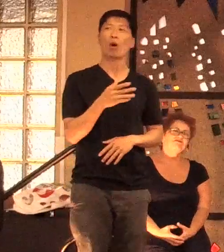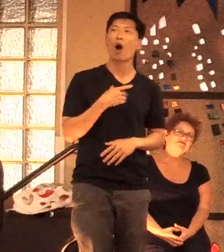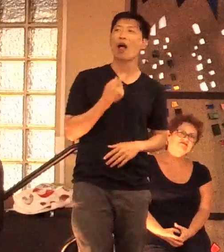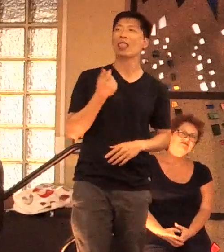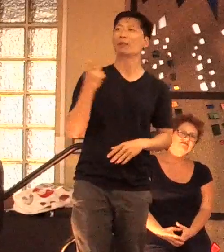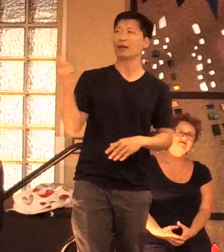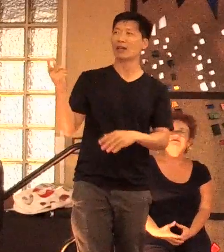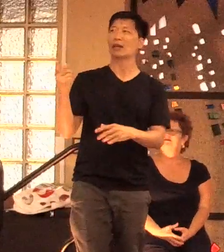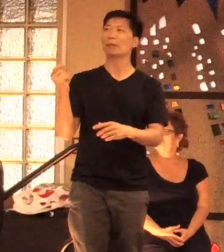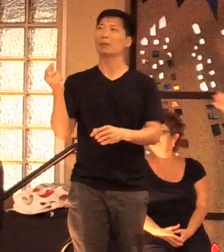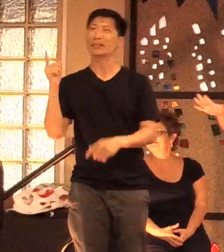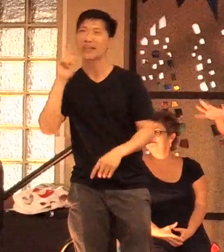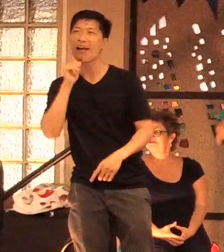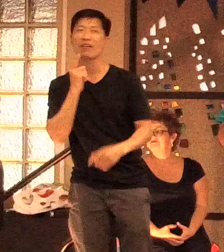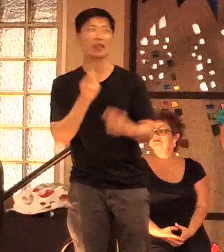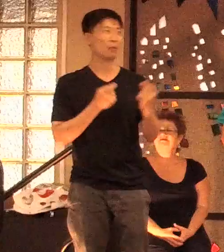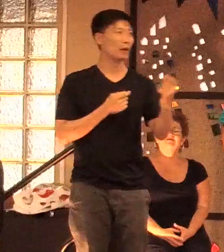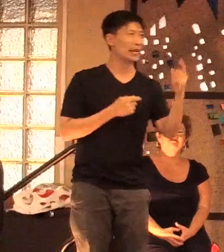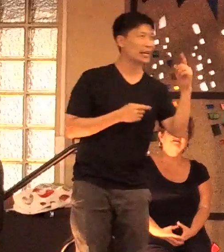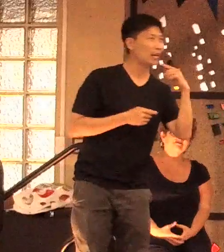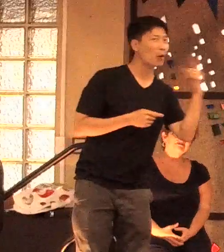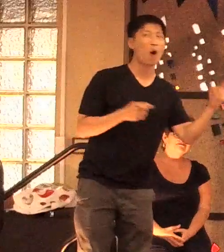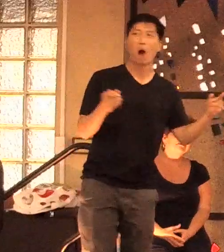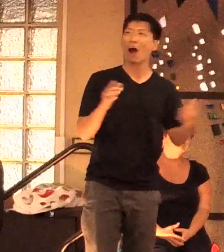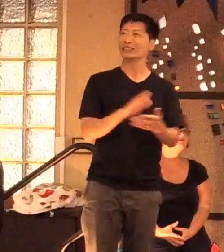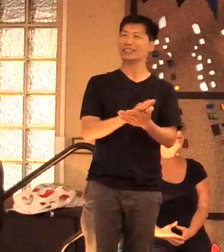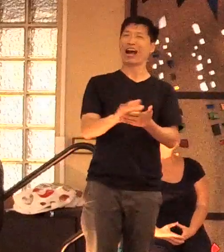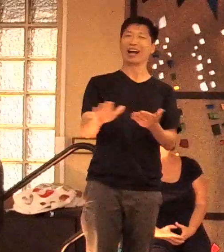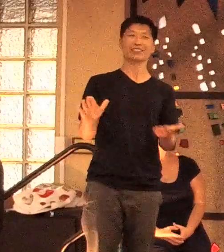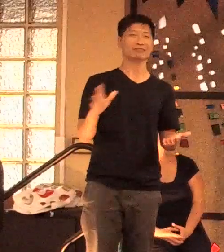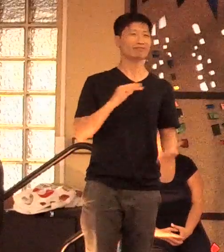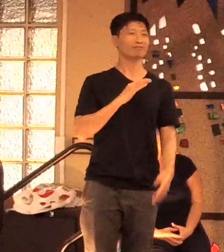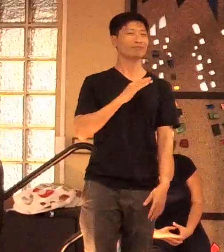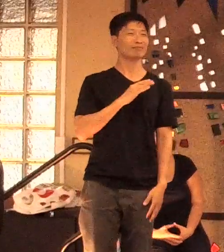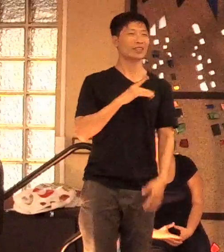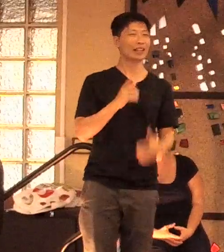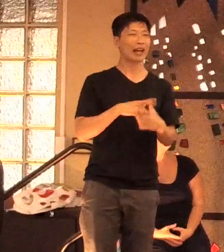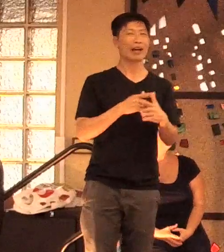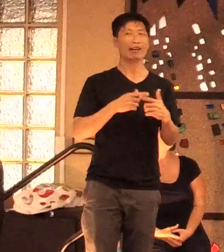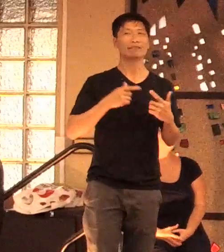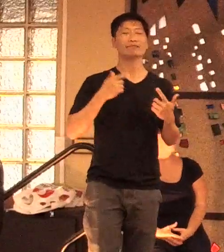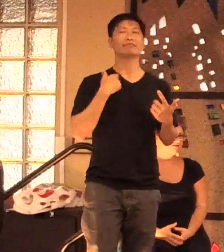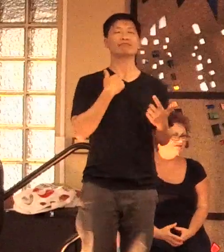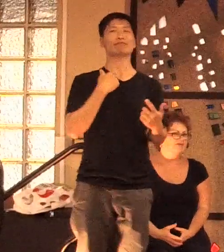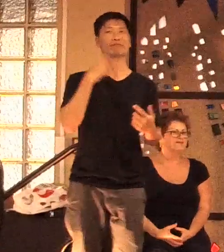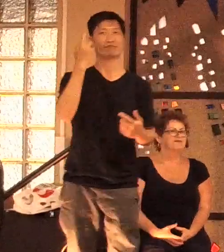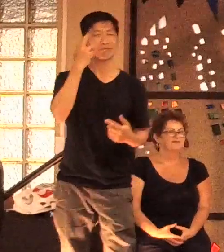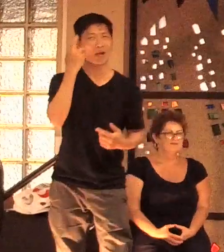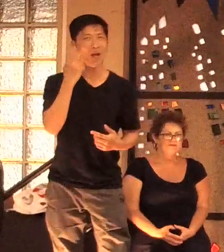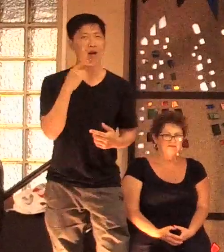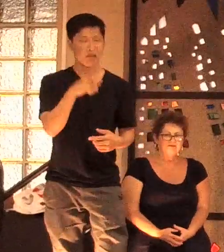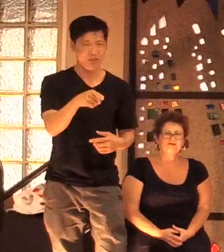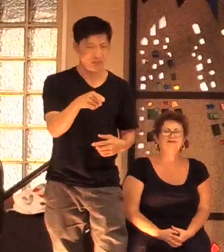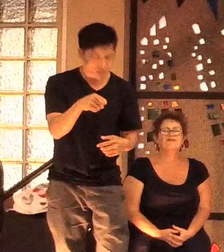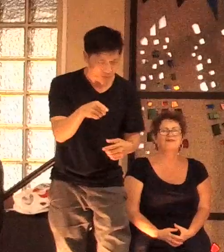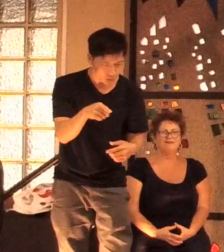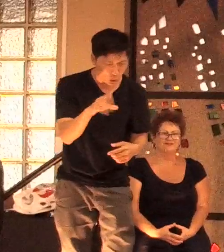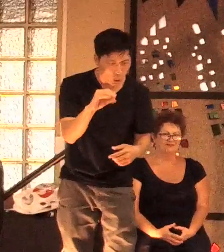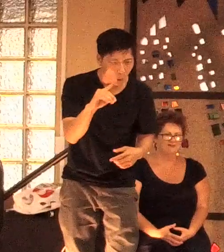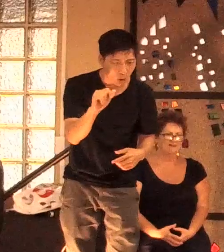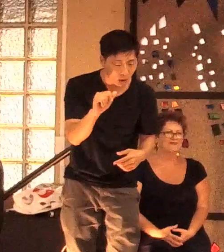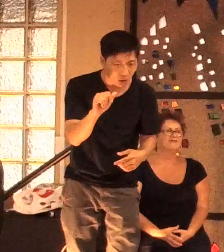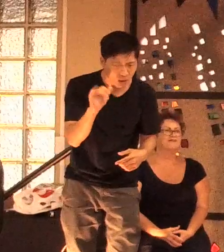of deaf, a little bit of hearing, this is nice. And then you realize, oh, this is a CODA part of me. There's